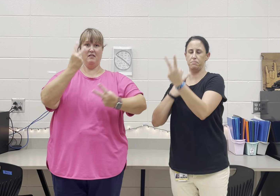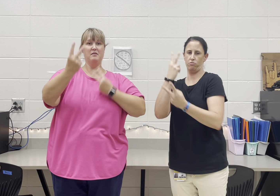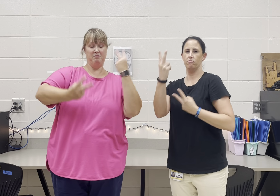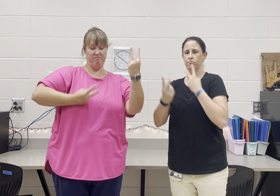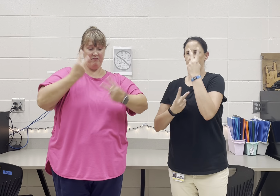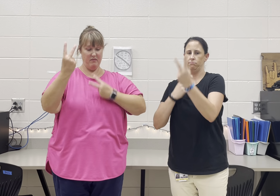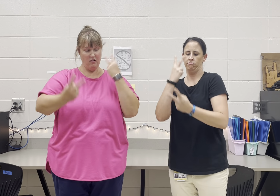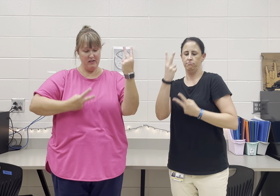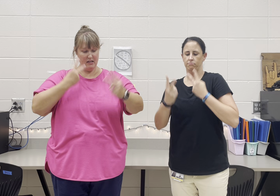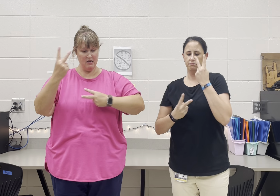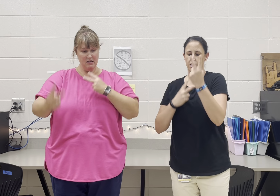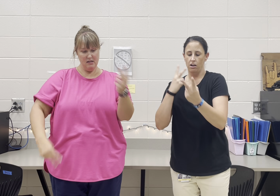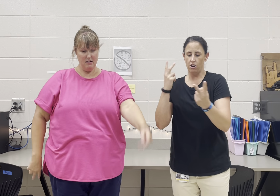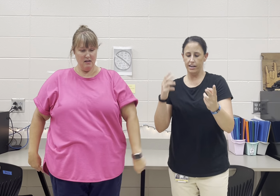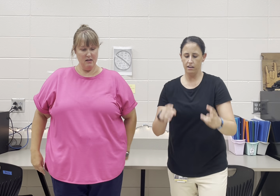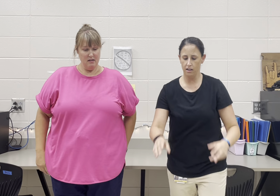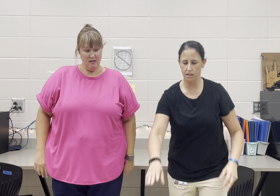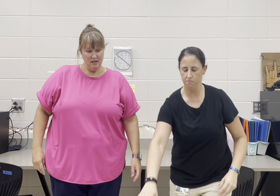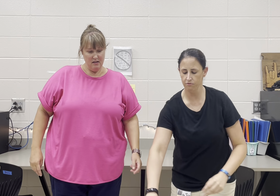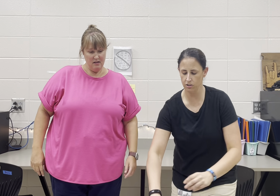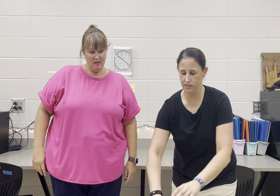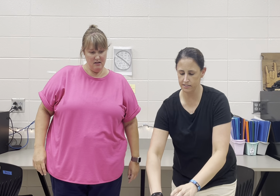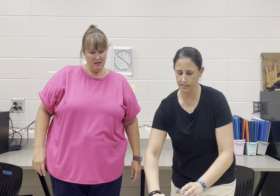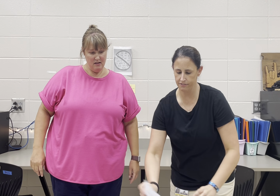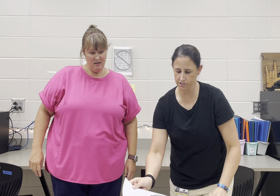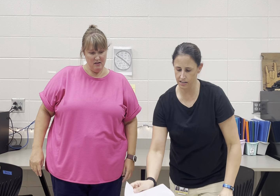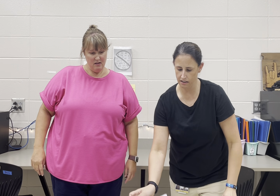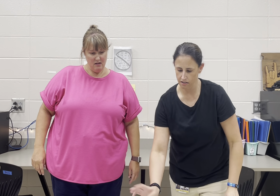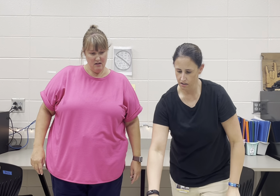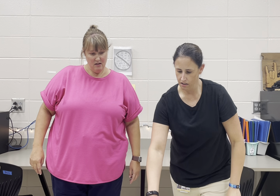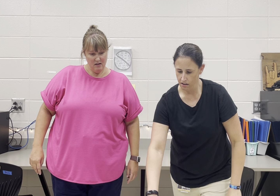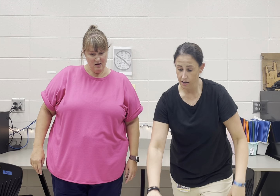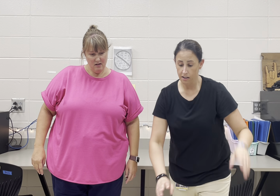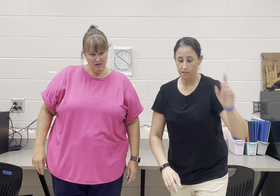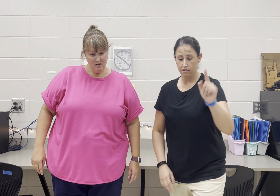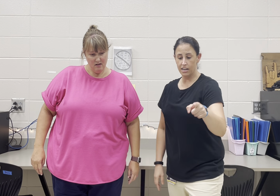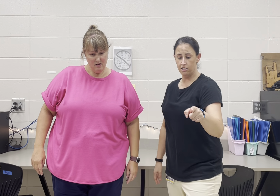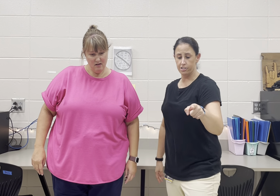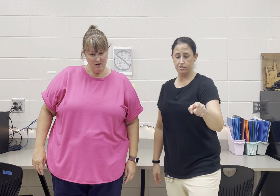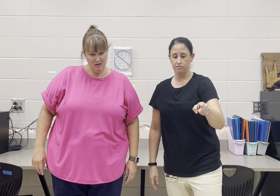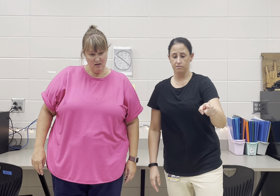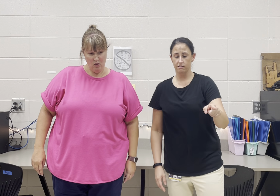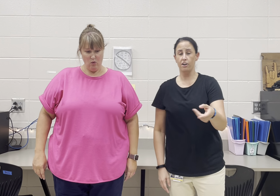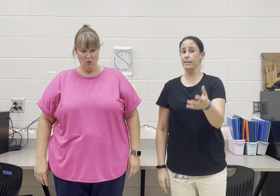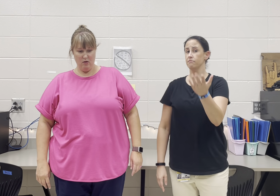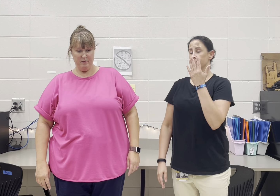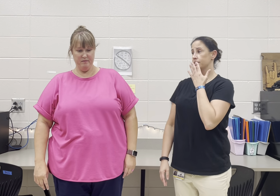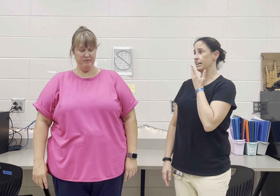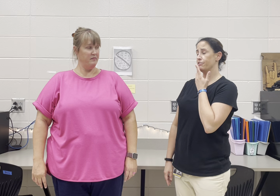people. All right, real quick, see if there's colors. All right, Oh. sign for